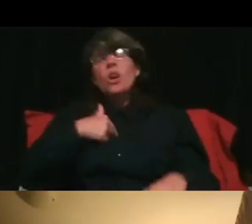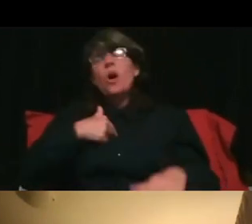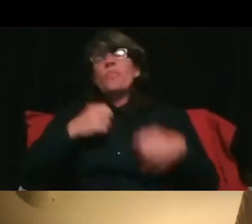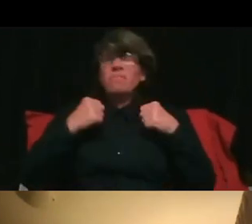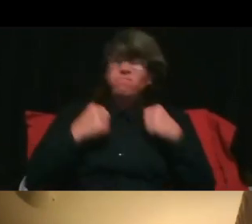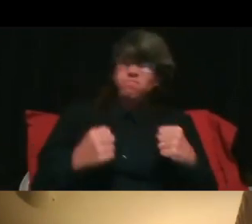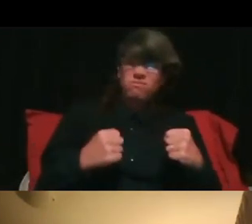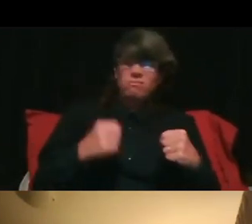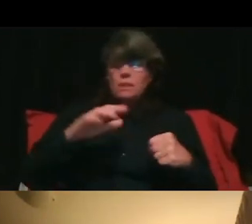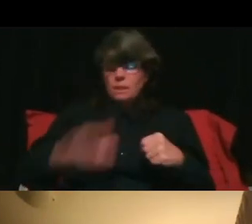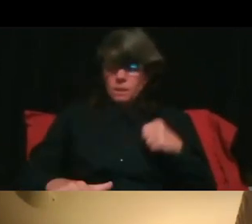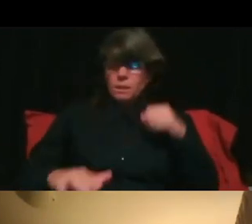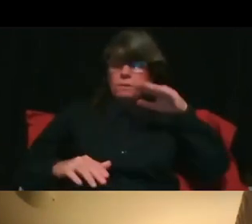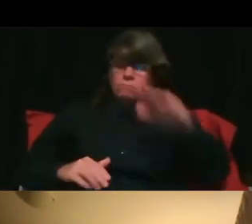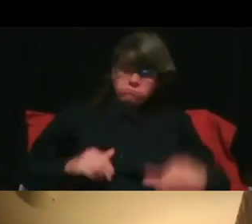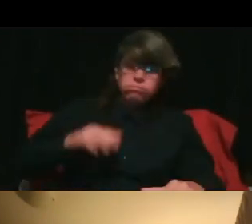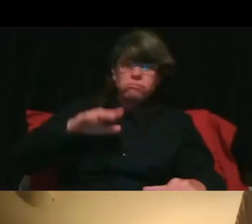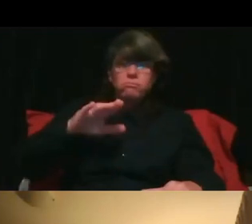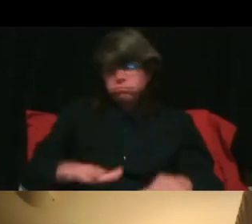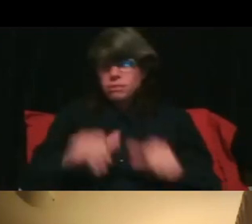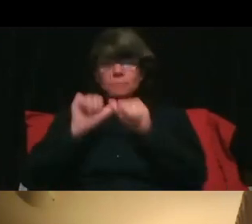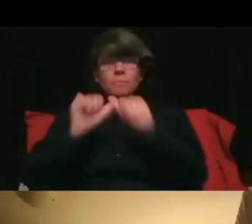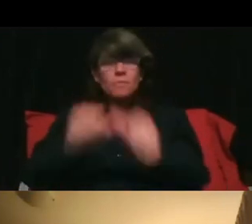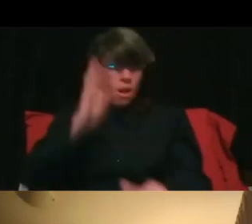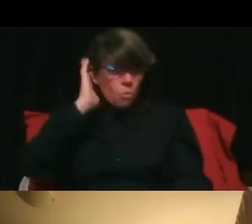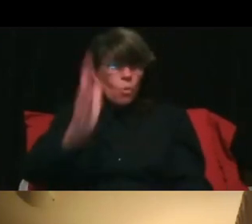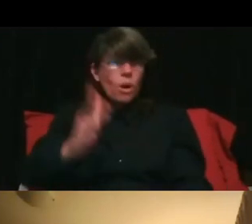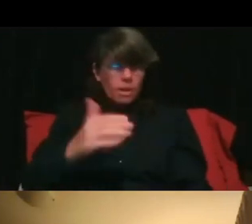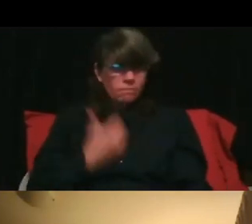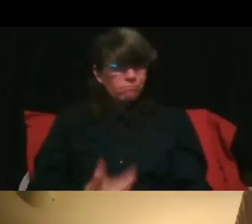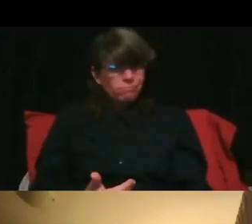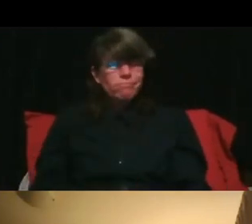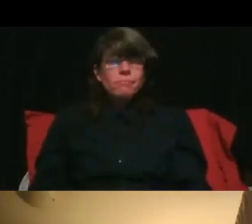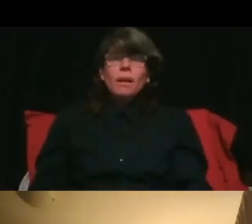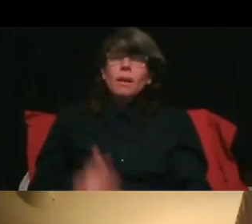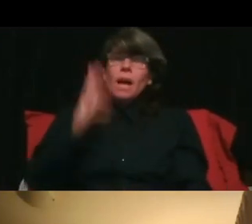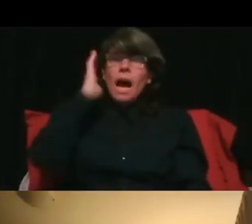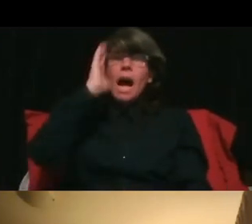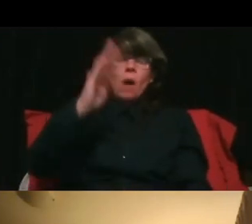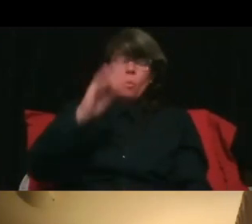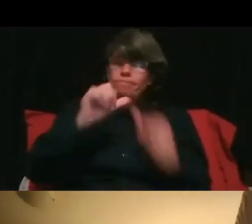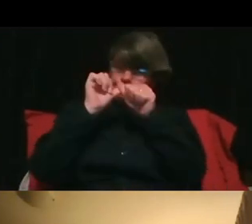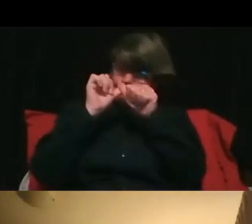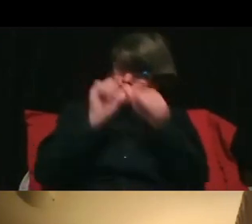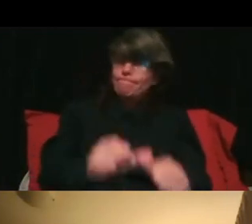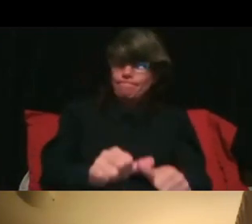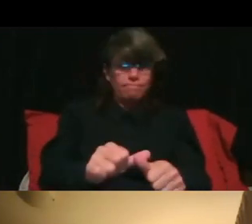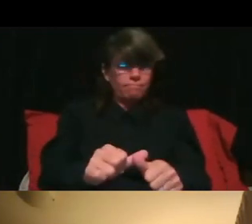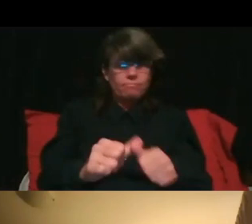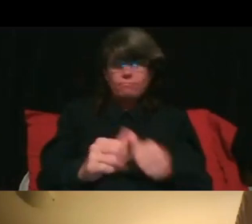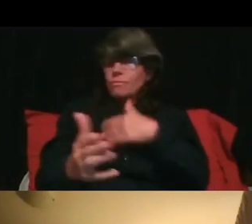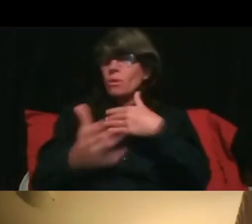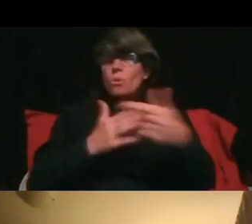know, the I'm still going. I'm still going to persevere through